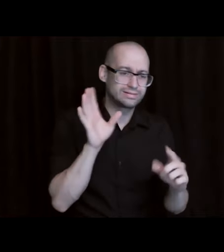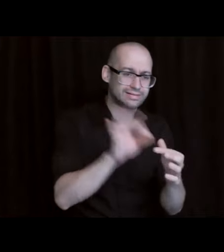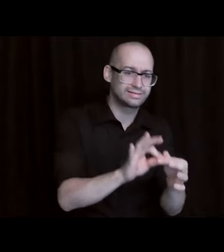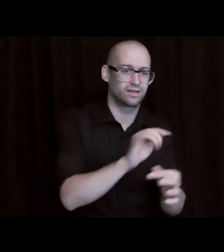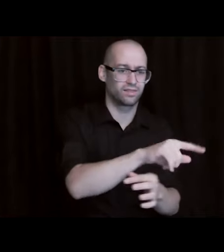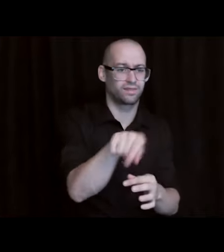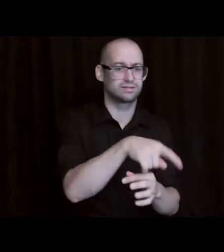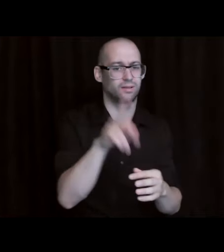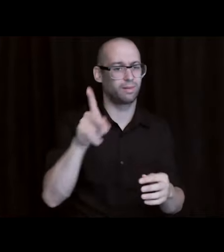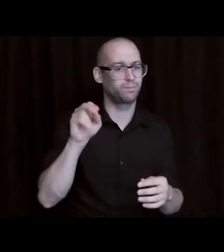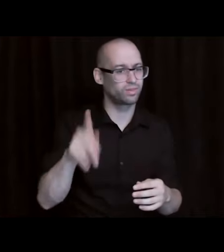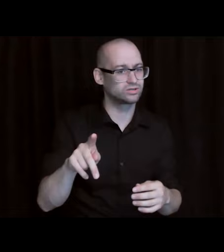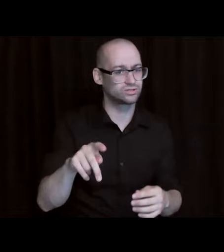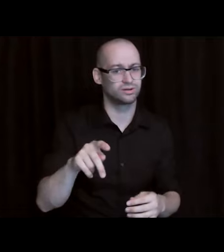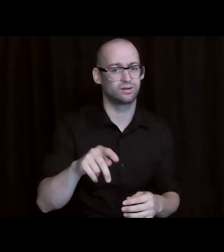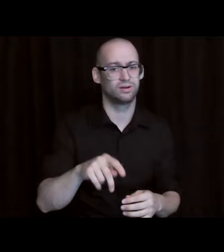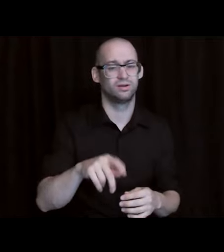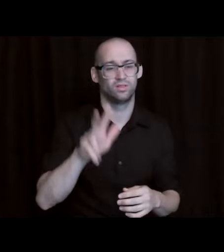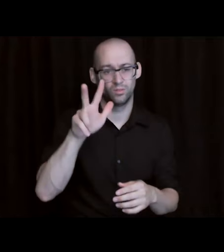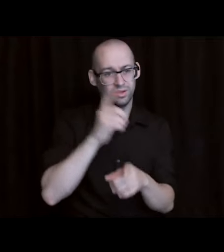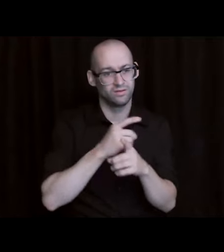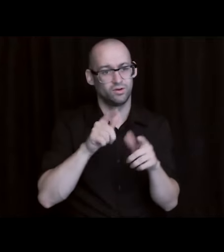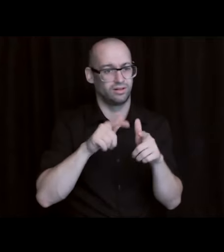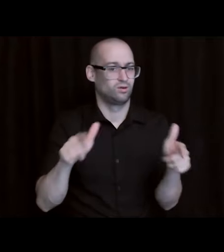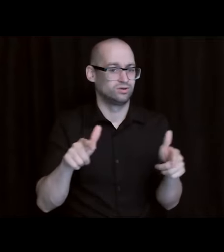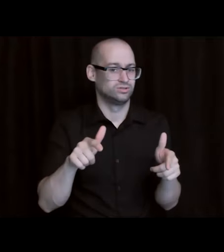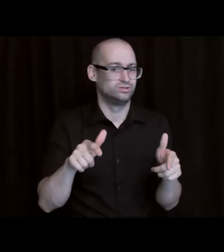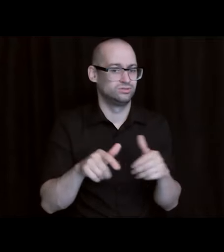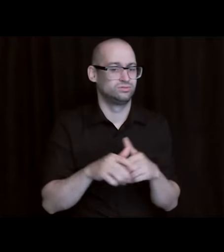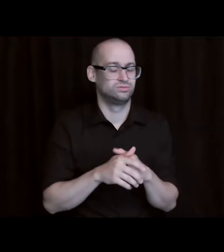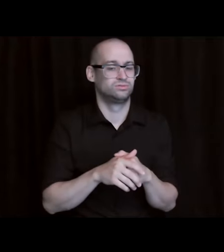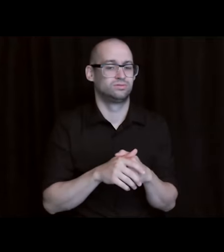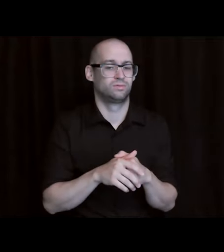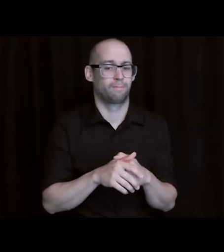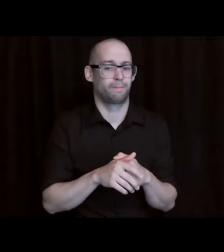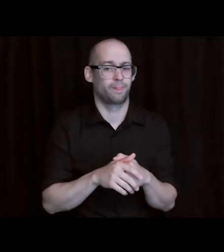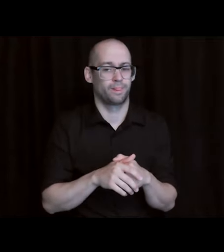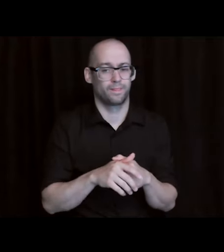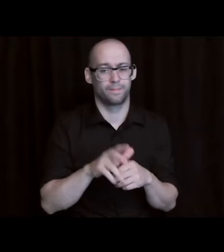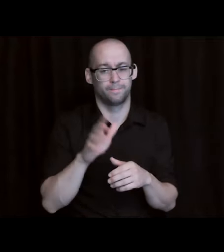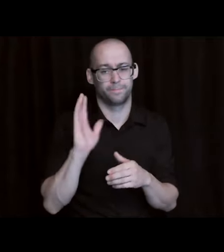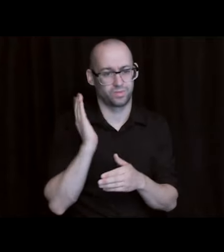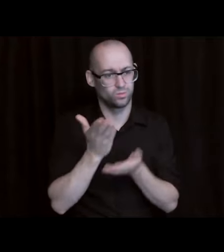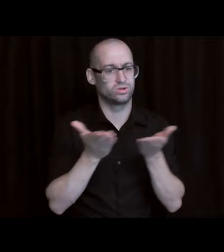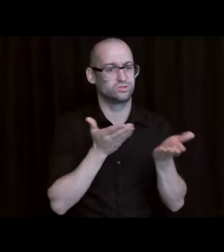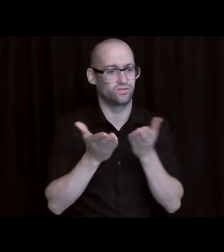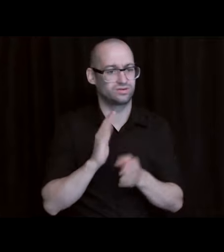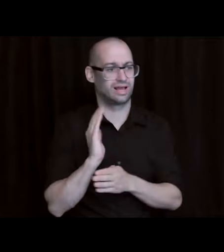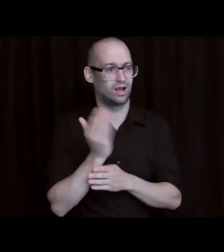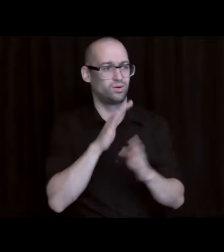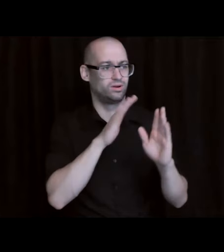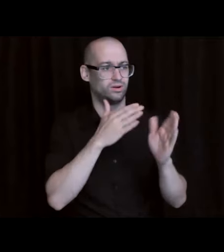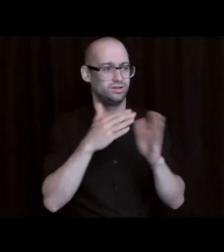Mixteco speaking population, which is a trilingual. And we have served our community, our veterans as